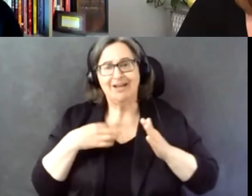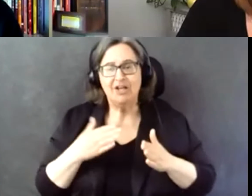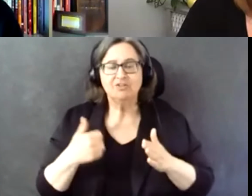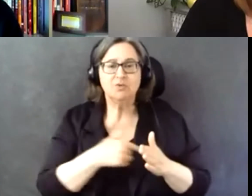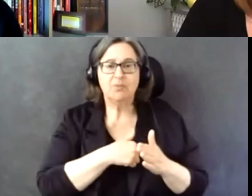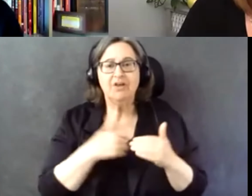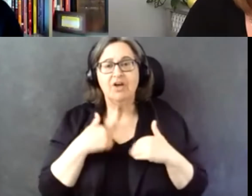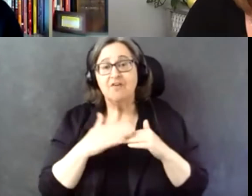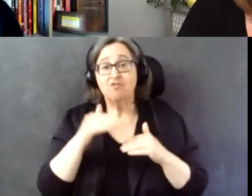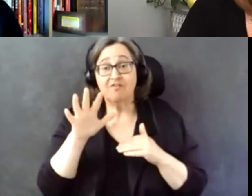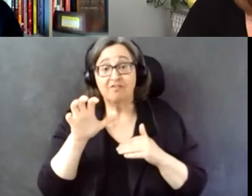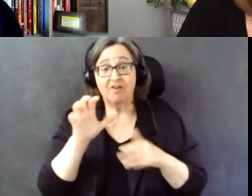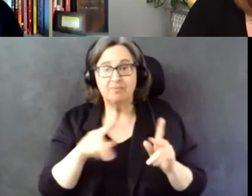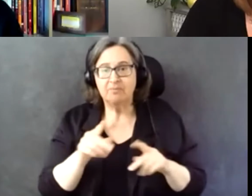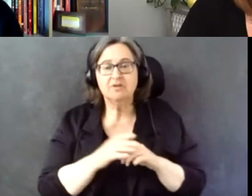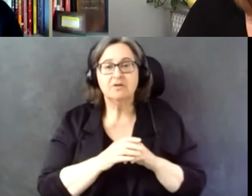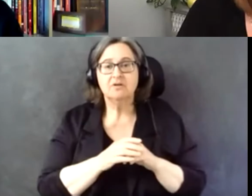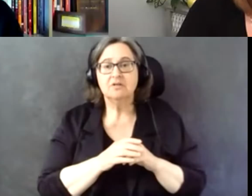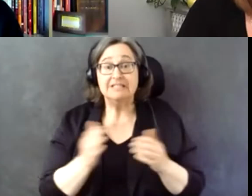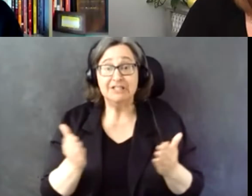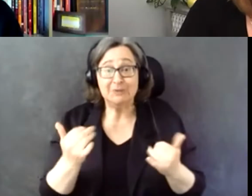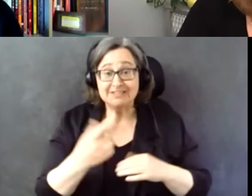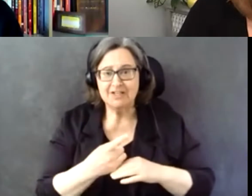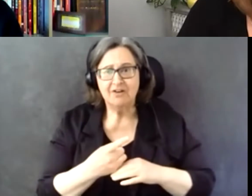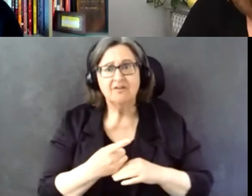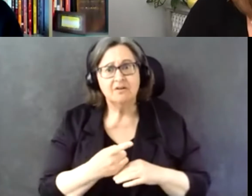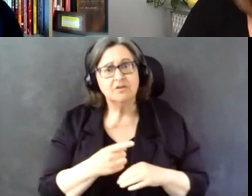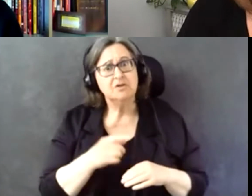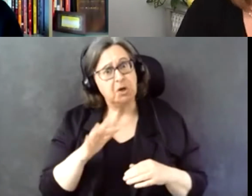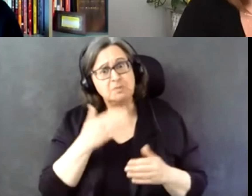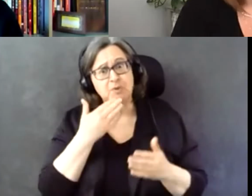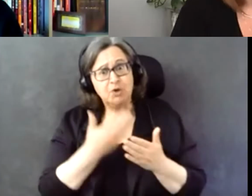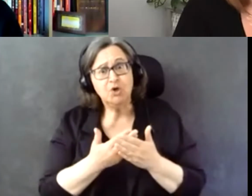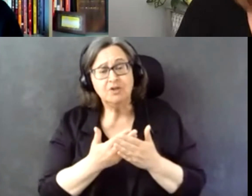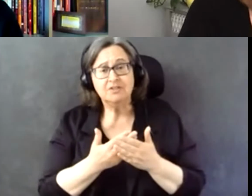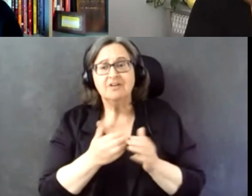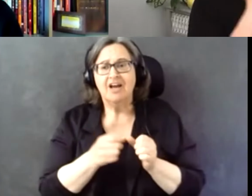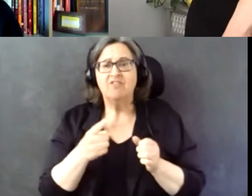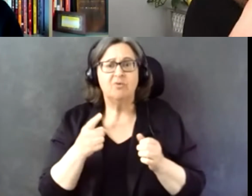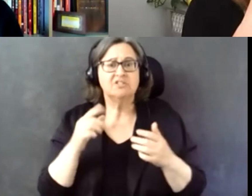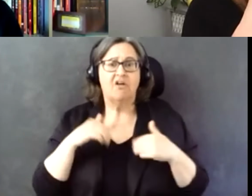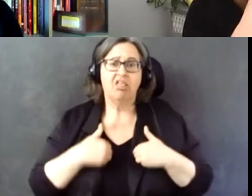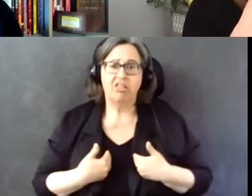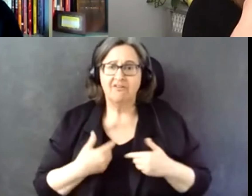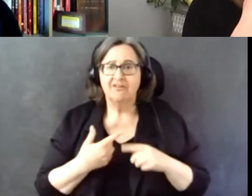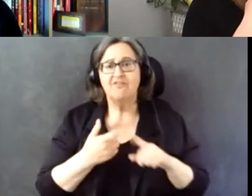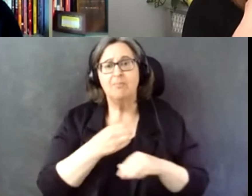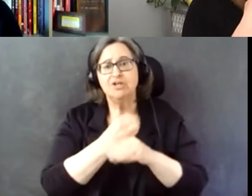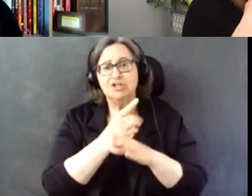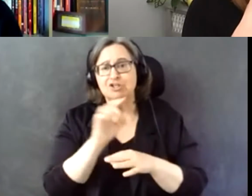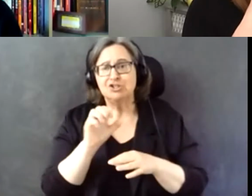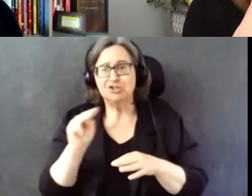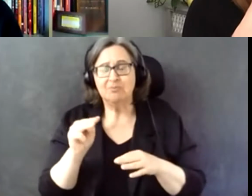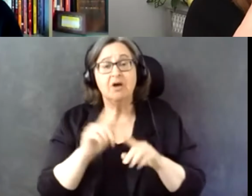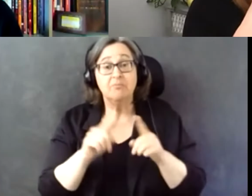have over 500 people on with us today um that's not a bad representation everyone has zoom fatigue already it's a friday afternoon but you know people